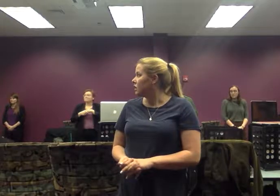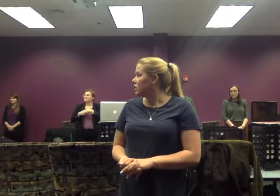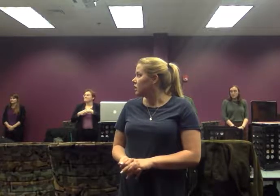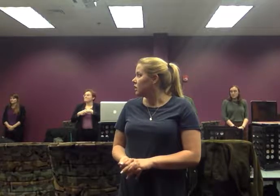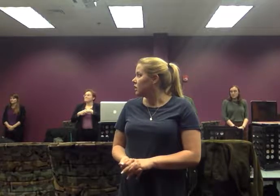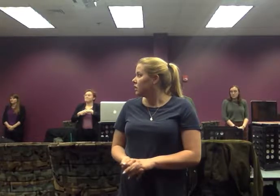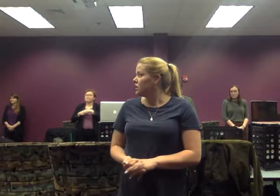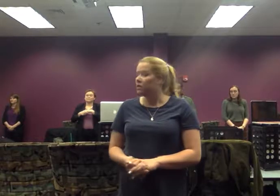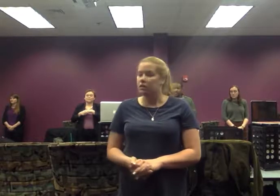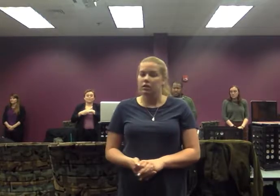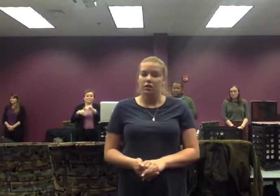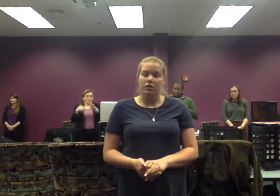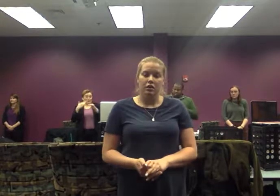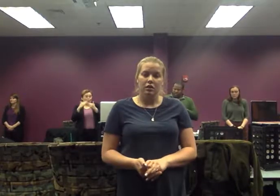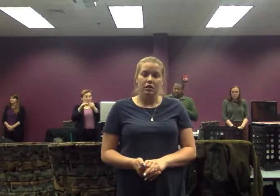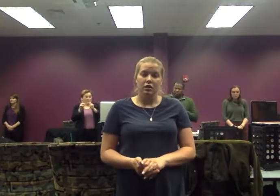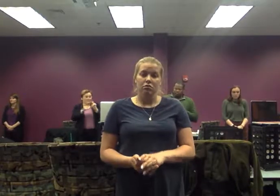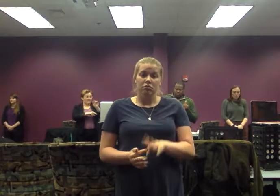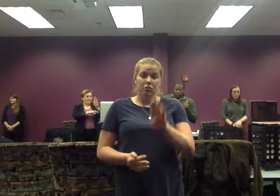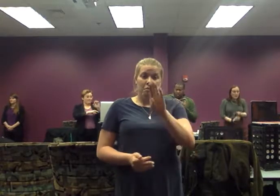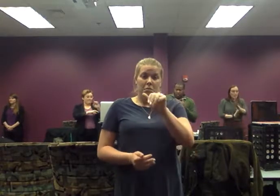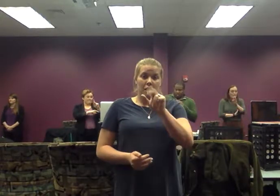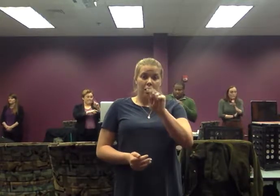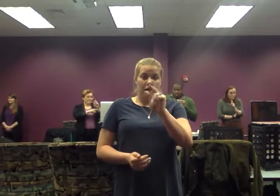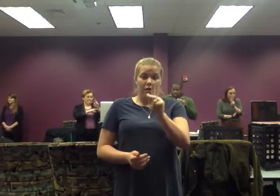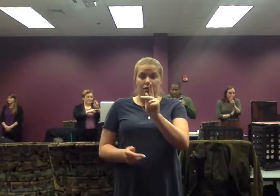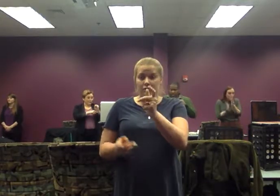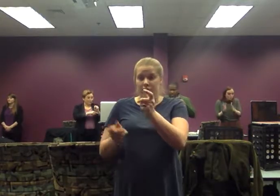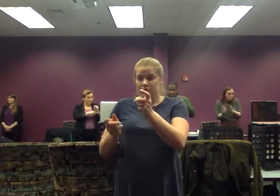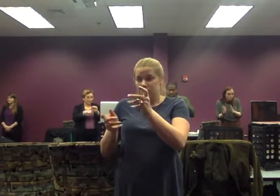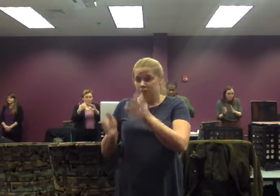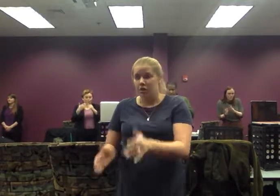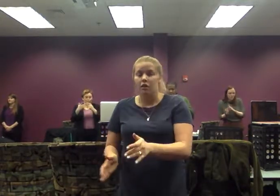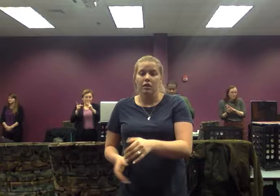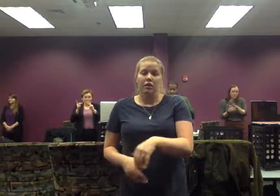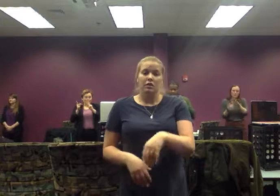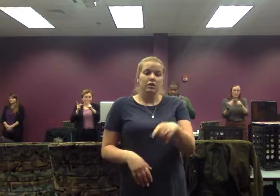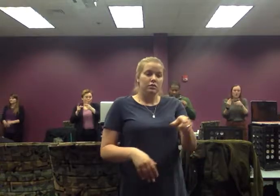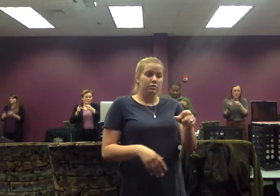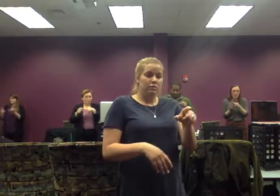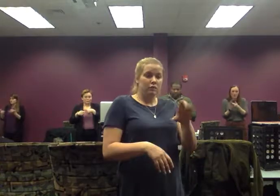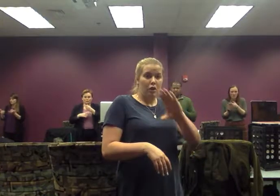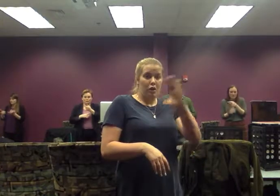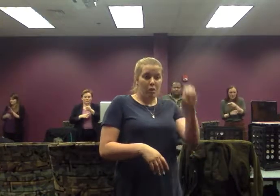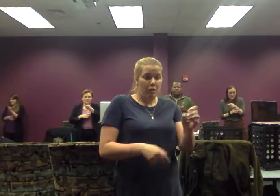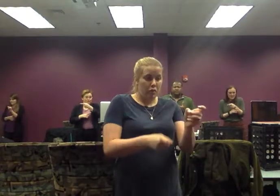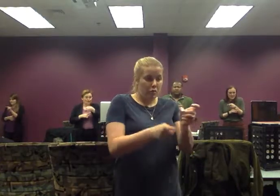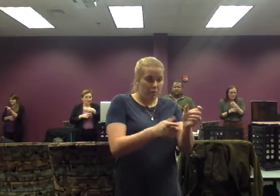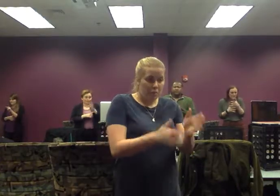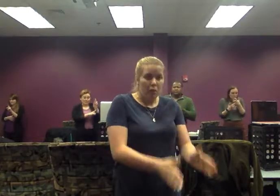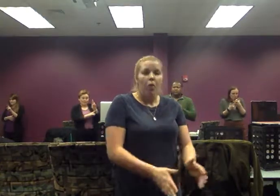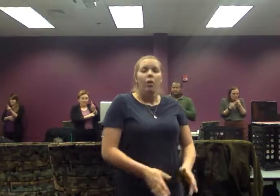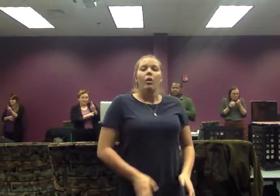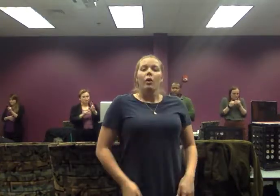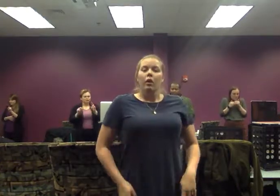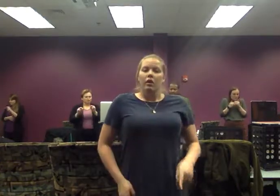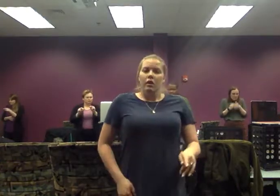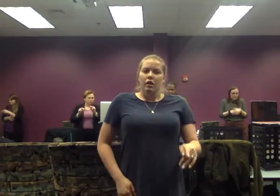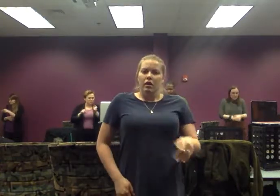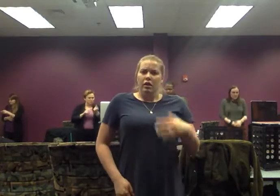All the bankers and all the commercial interests are not just conservatives, but reactionaries. Put it on a bumper sticker, that's it.